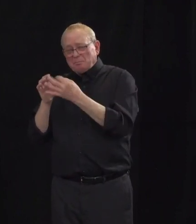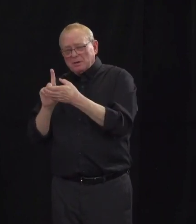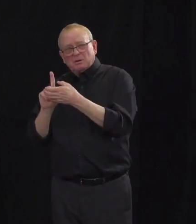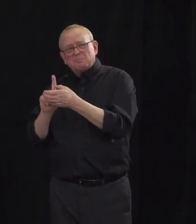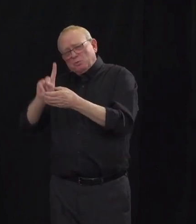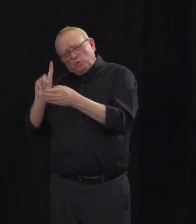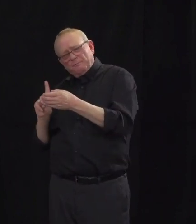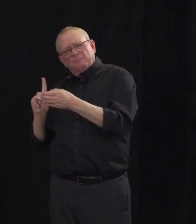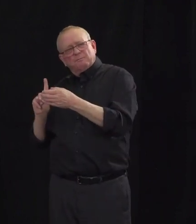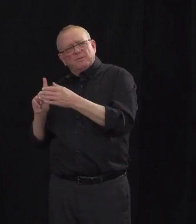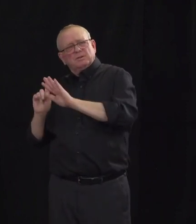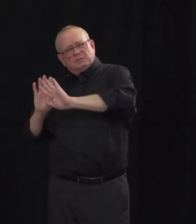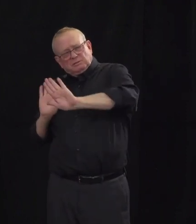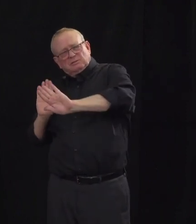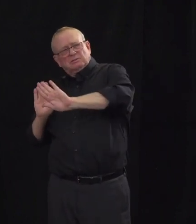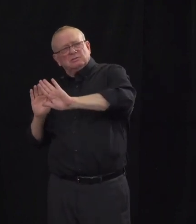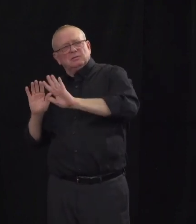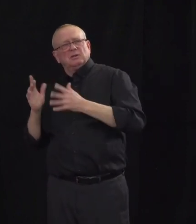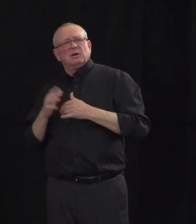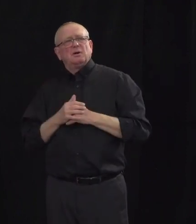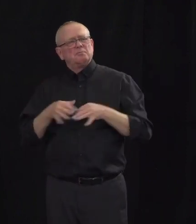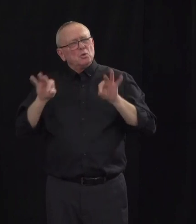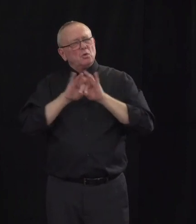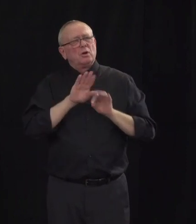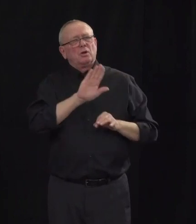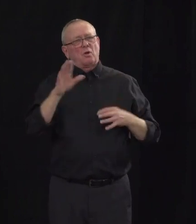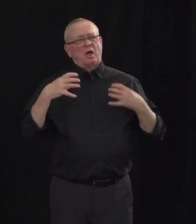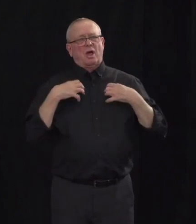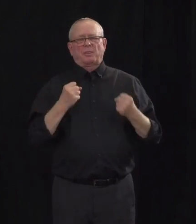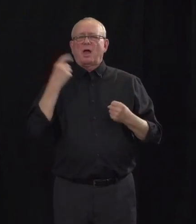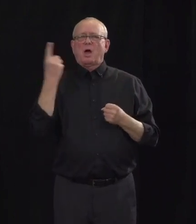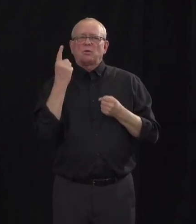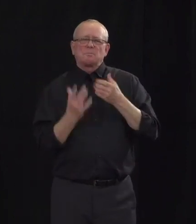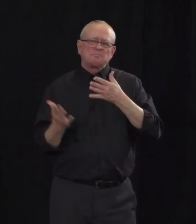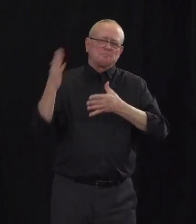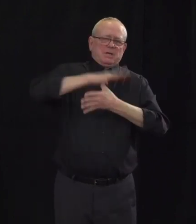you, and now we'll all take questions.